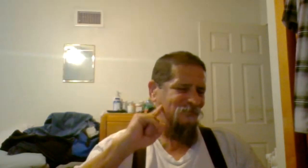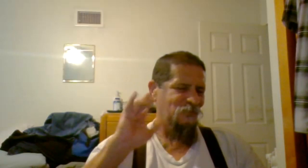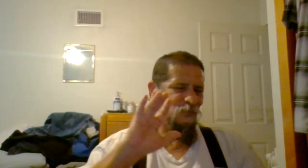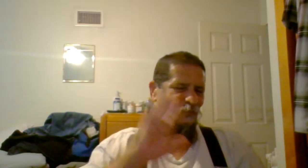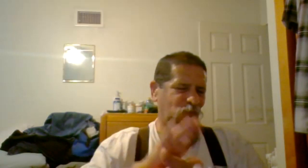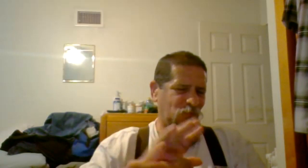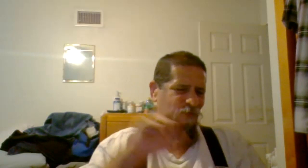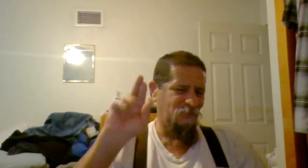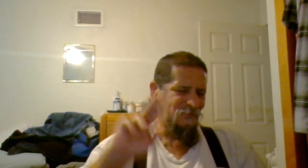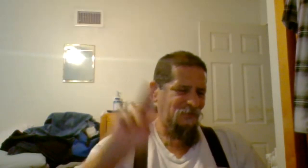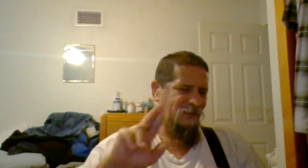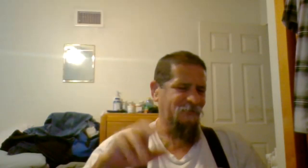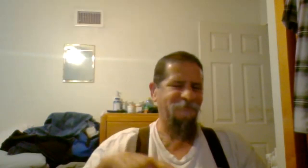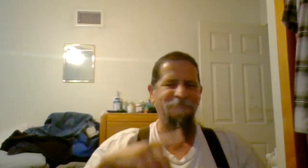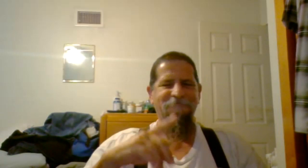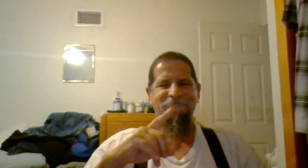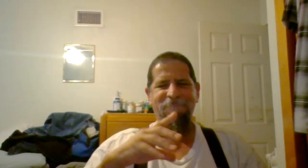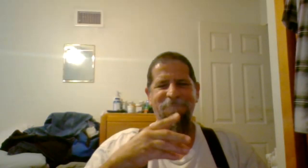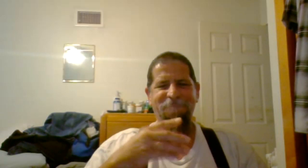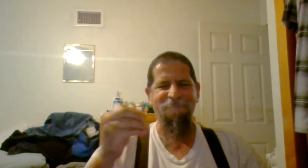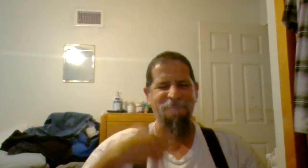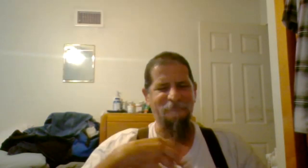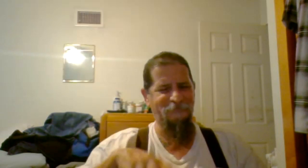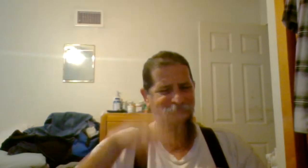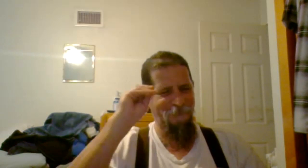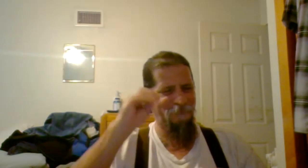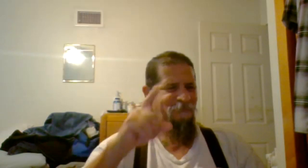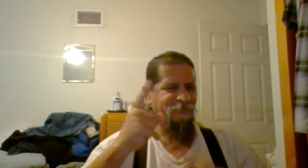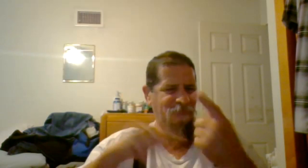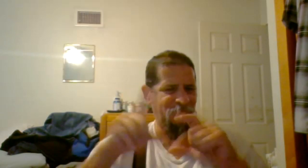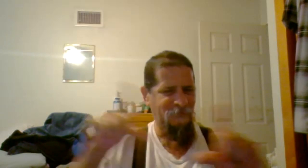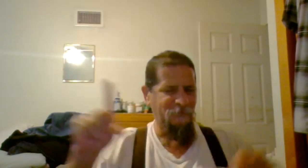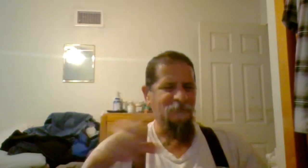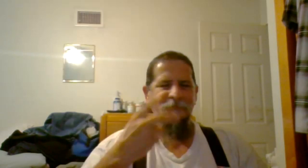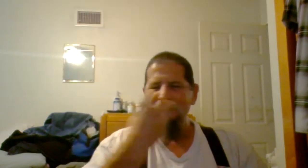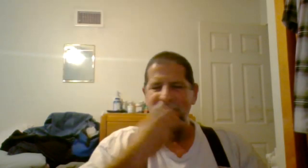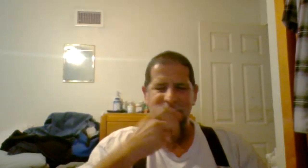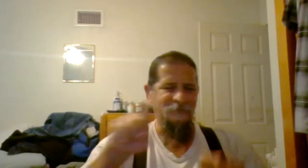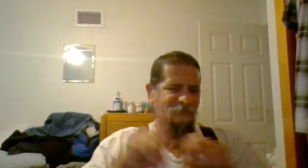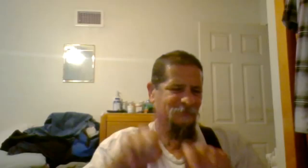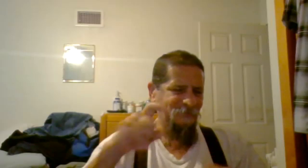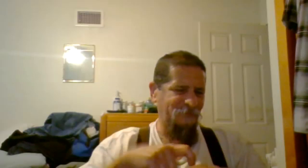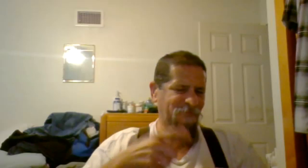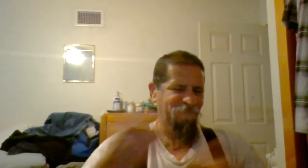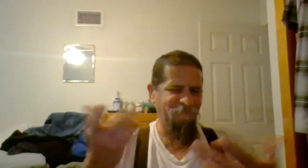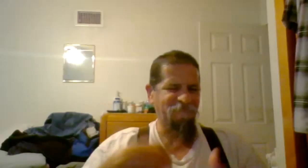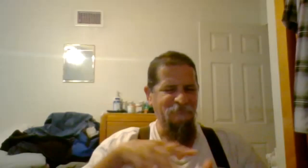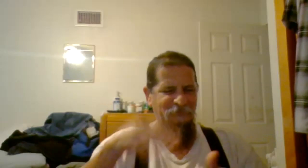I went to California Deaf School, Riverside there, and I learned sign language and